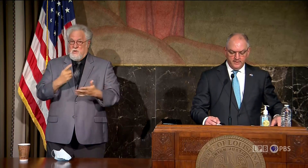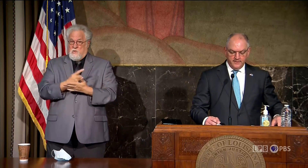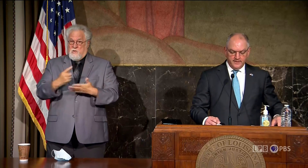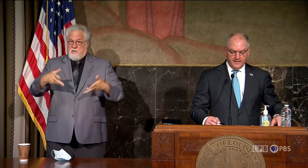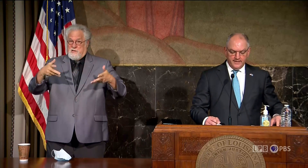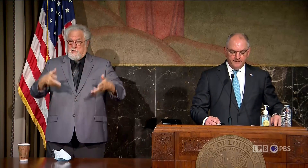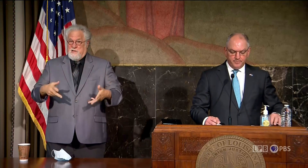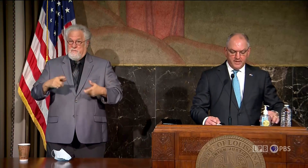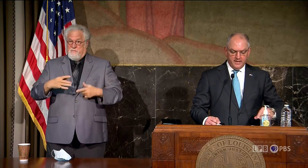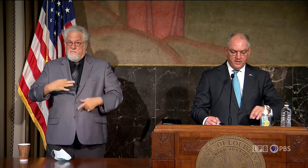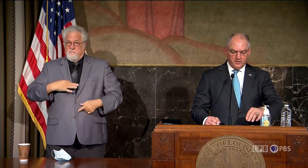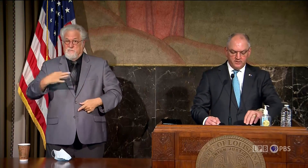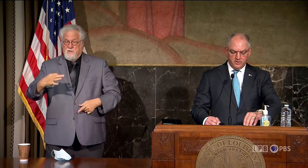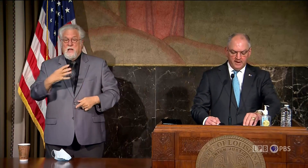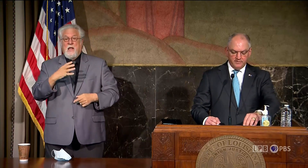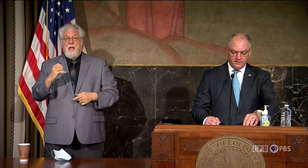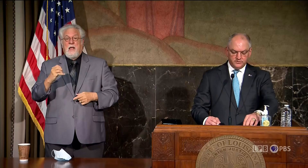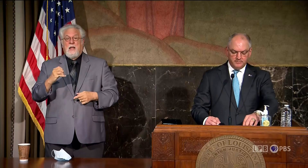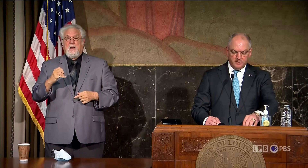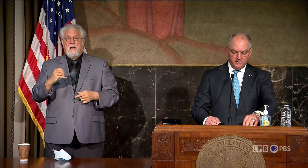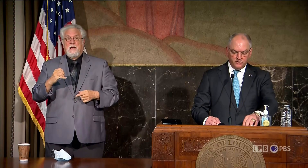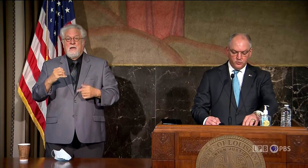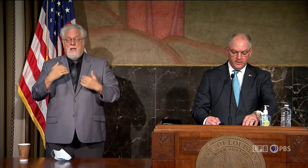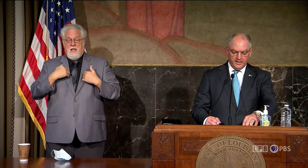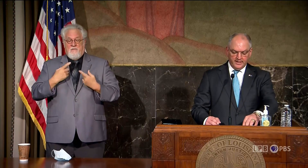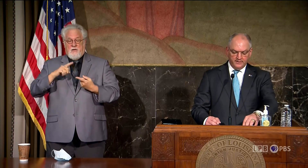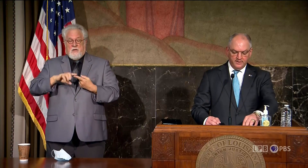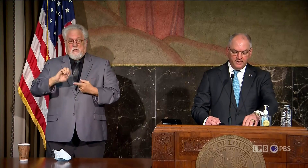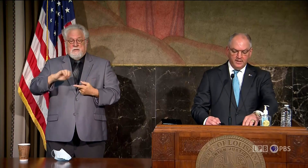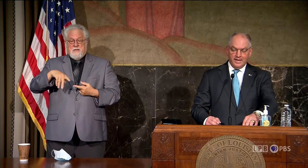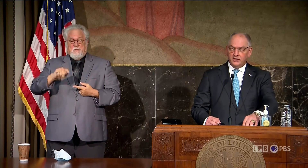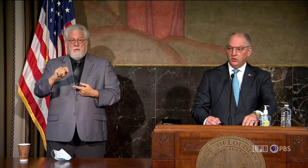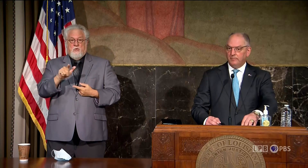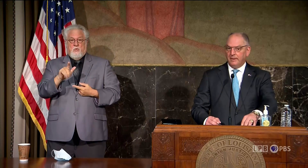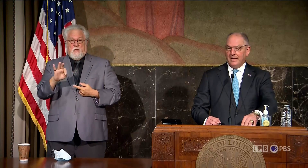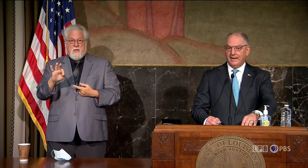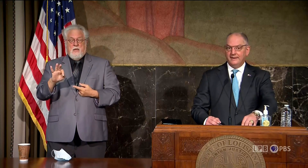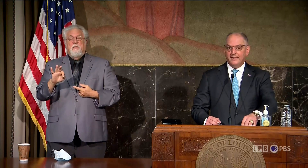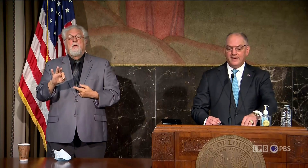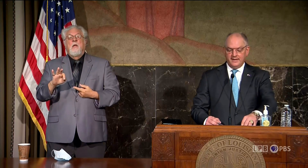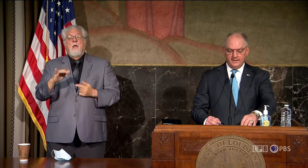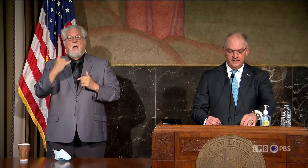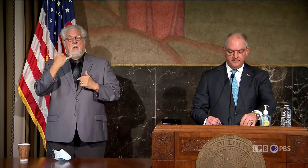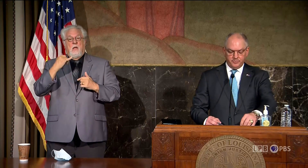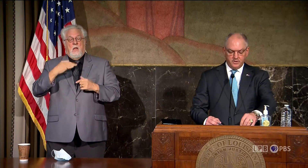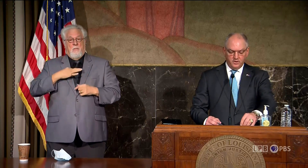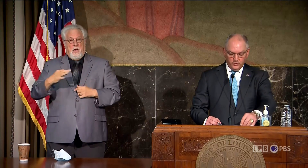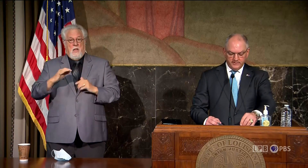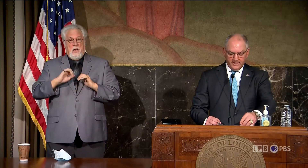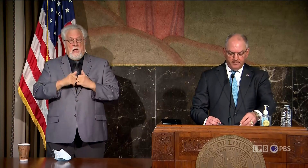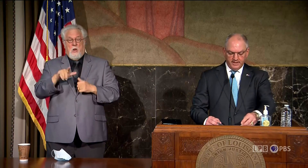week, and because you have until September the 29th. And you apply at